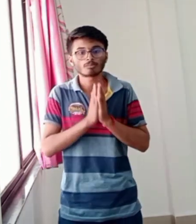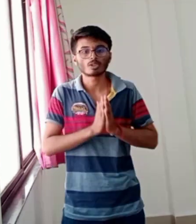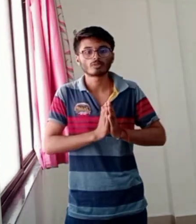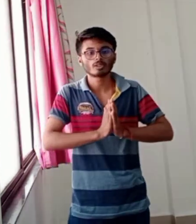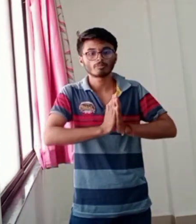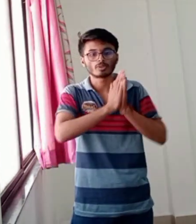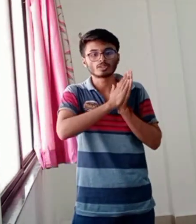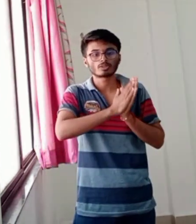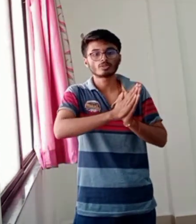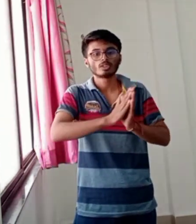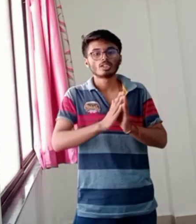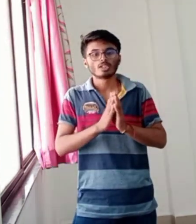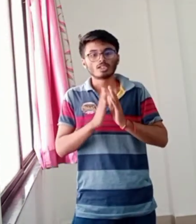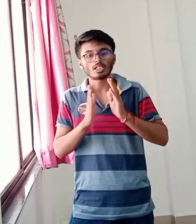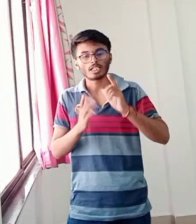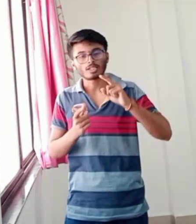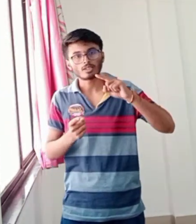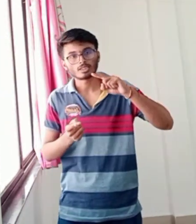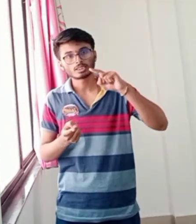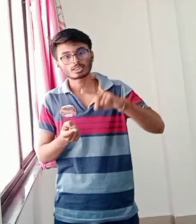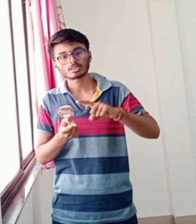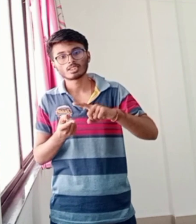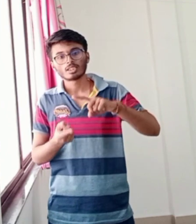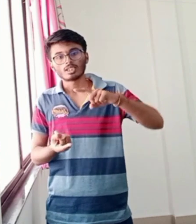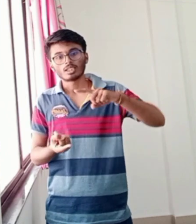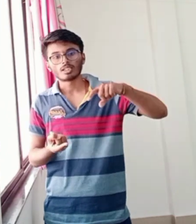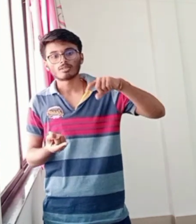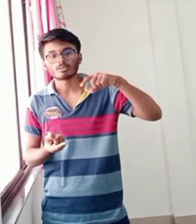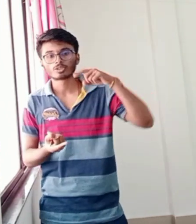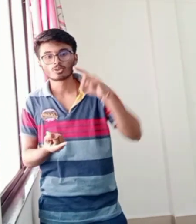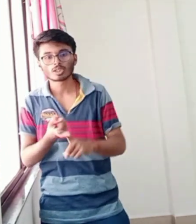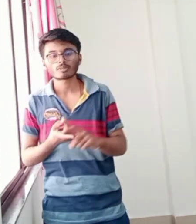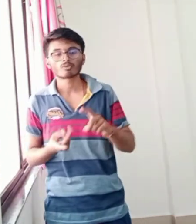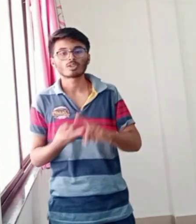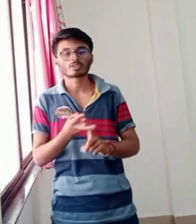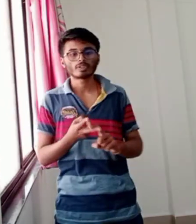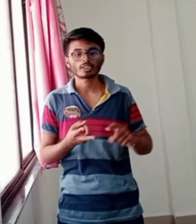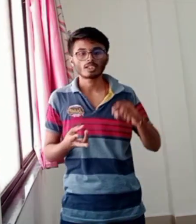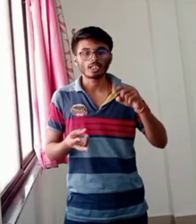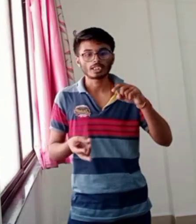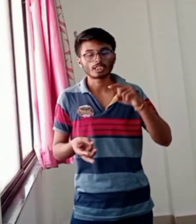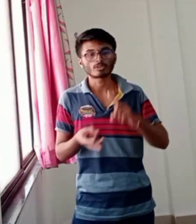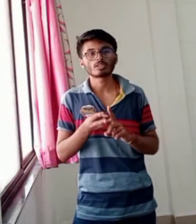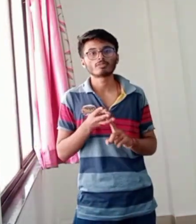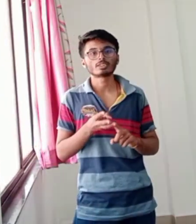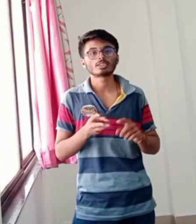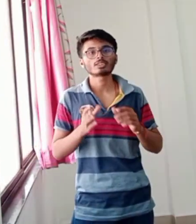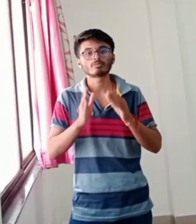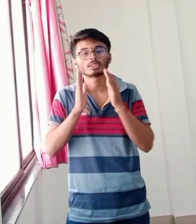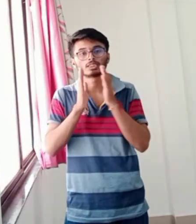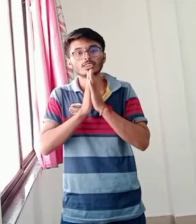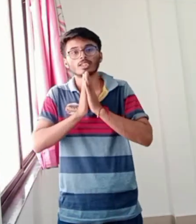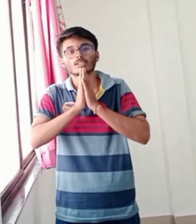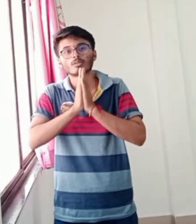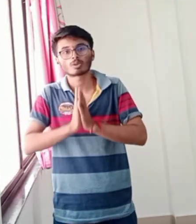of the purines. So I have discussed sugar, phosphate, and nitrogen bases. Means these are the component of